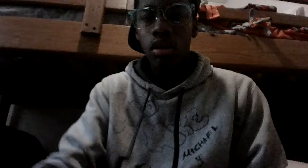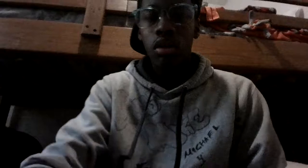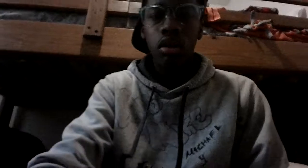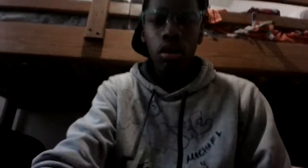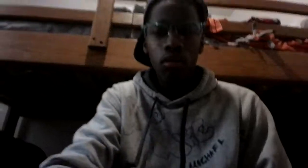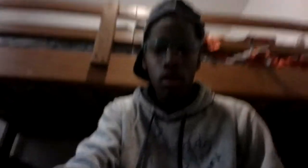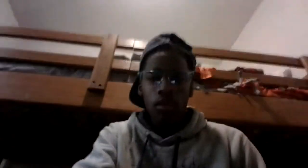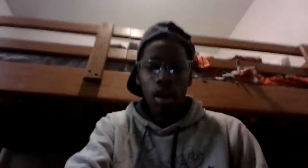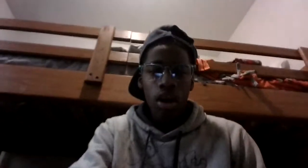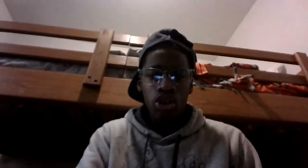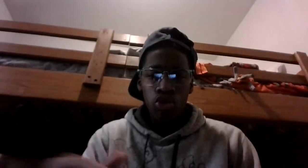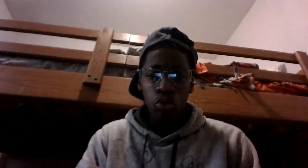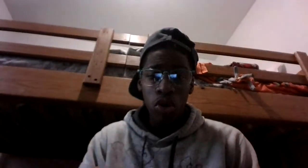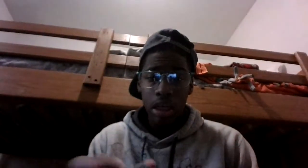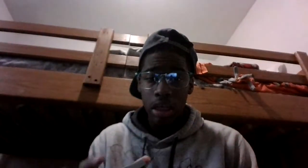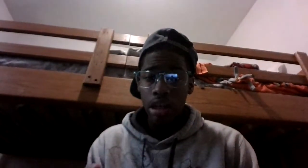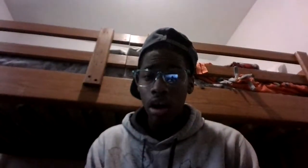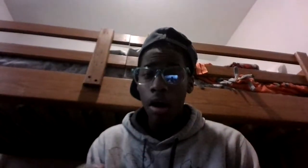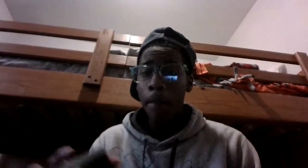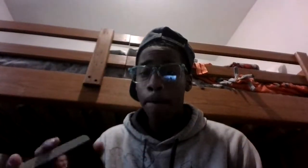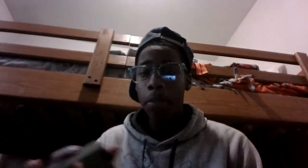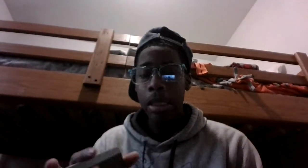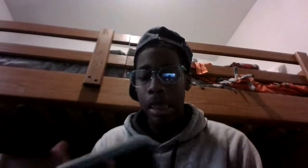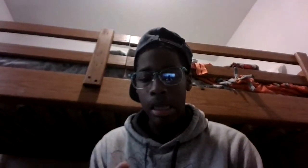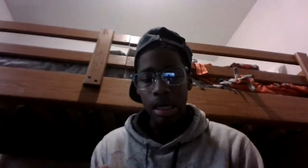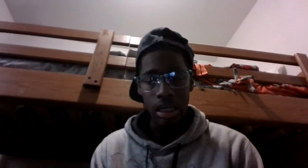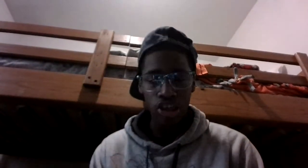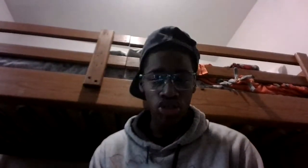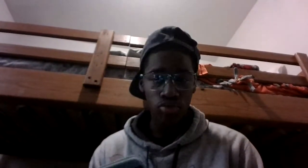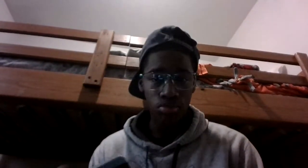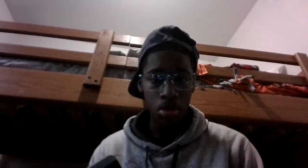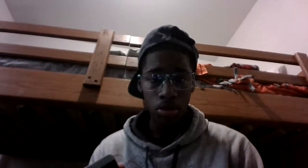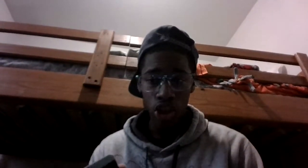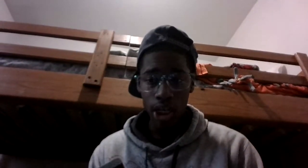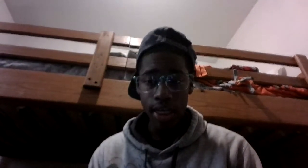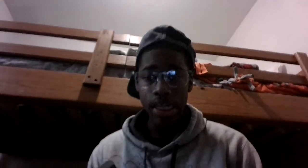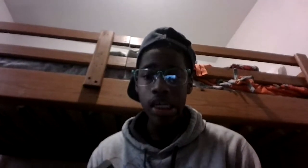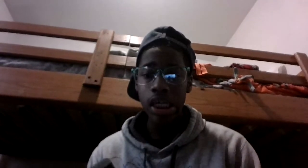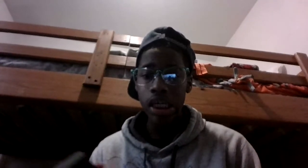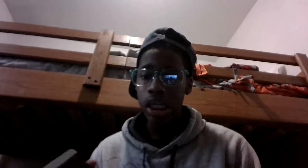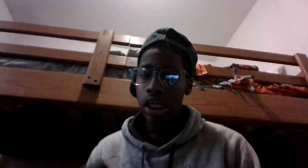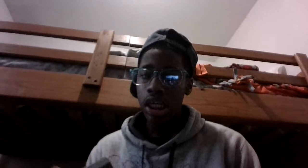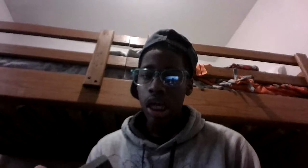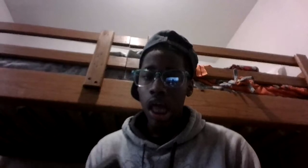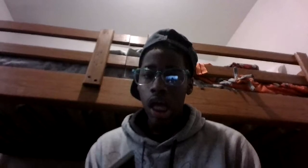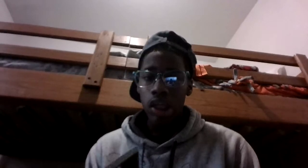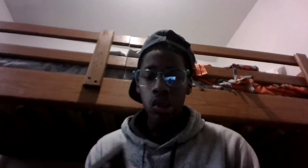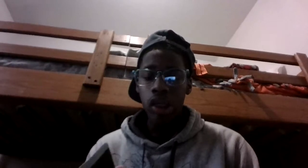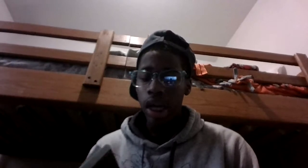Yo yo guys what is up it's Jade today